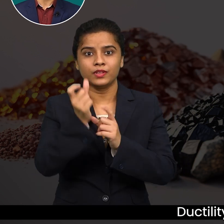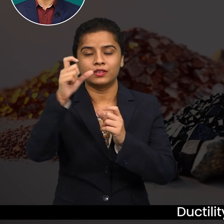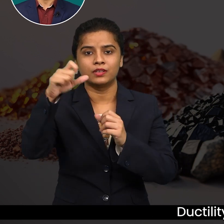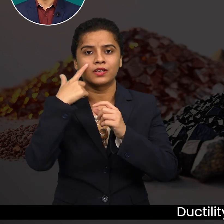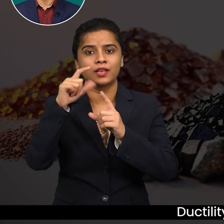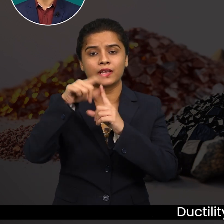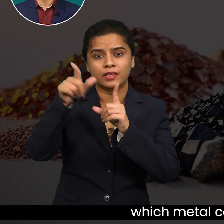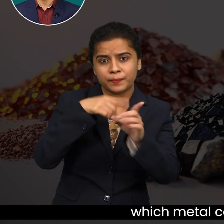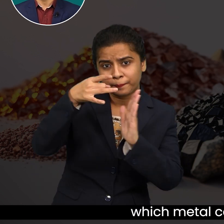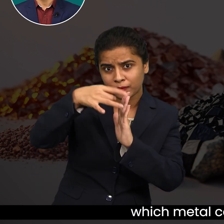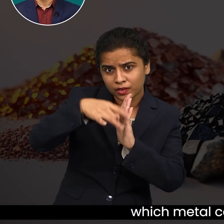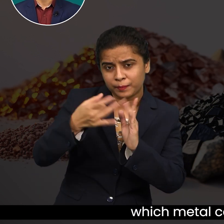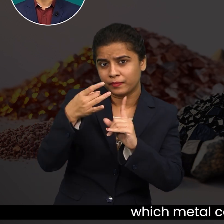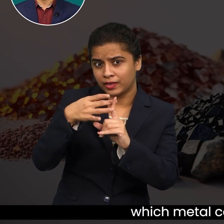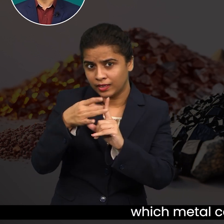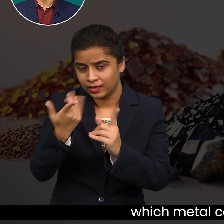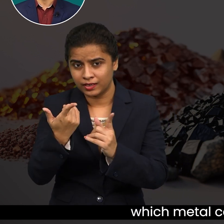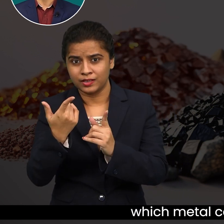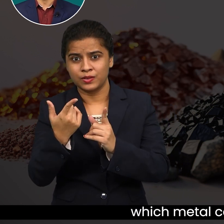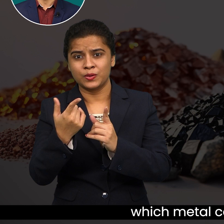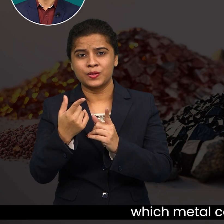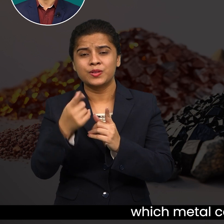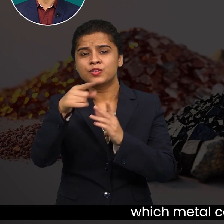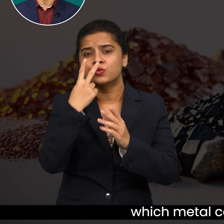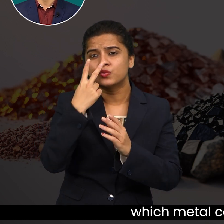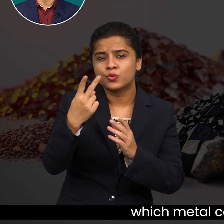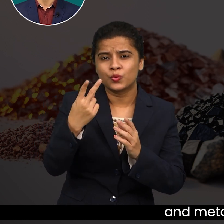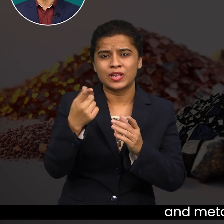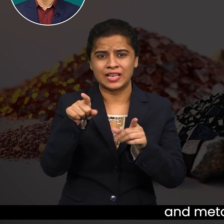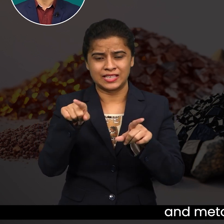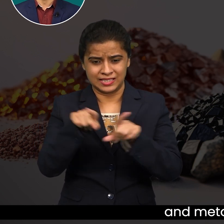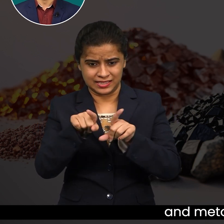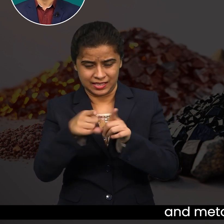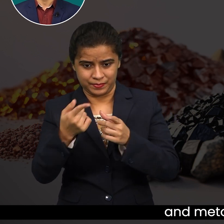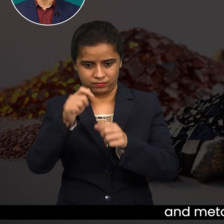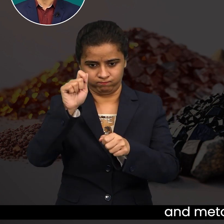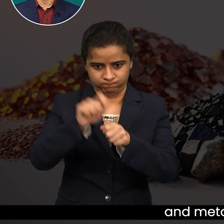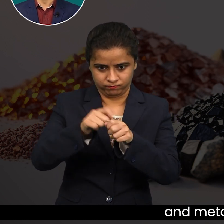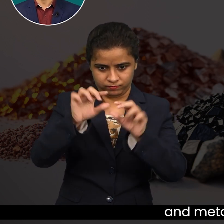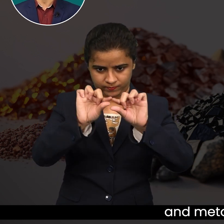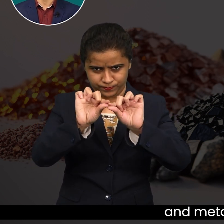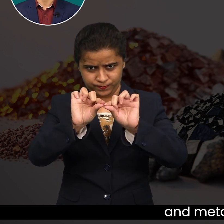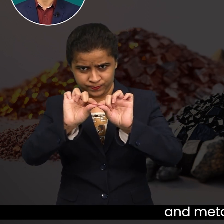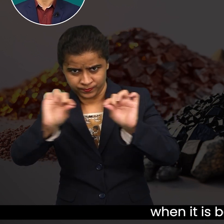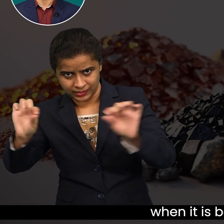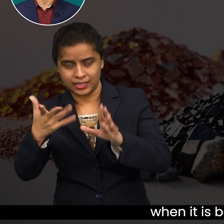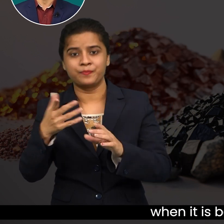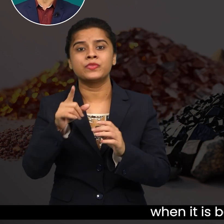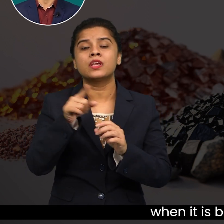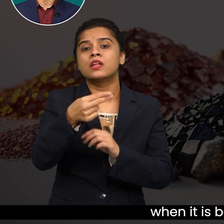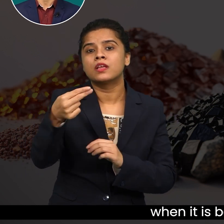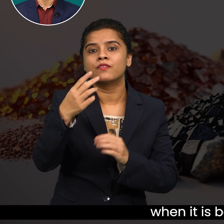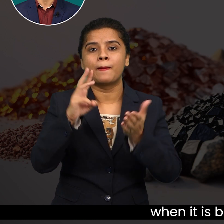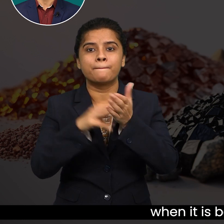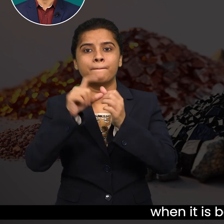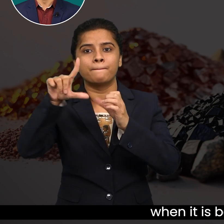Ductility is a property by which metal can be drawn into thin wire, and metal is called malleable when it is